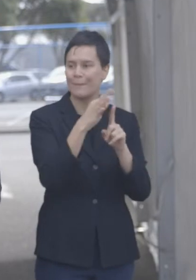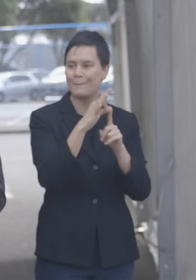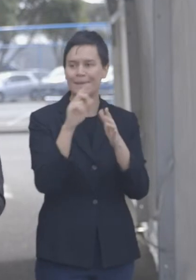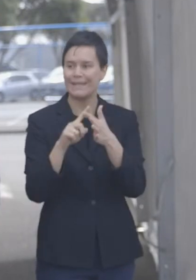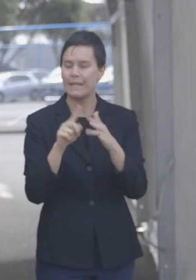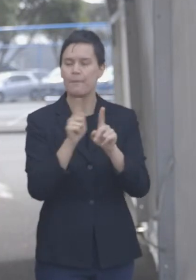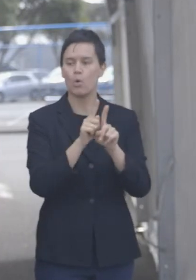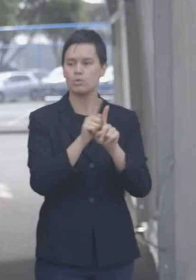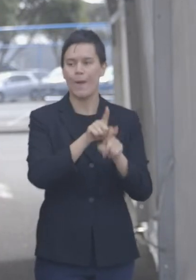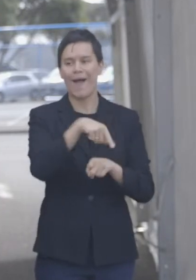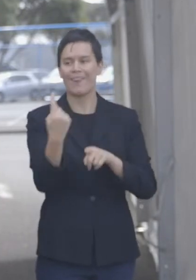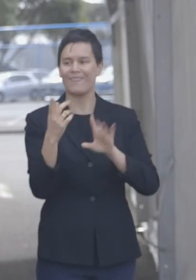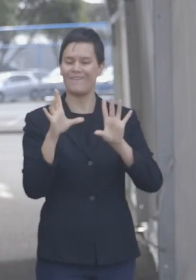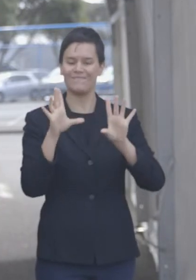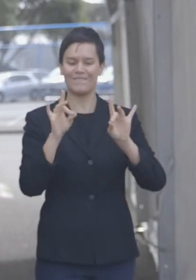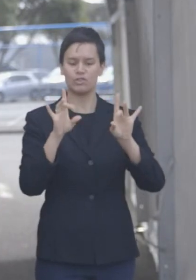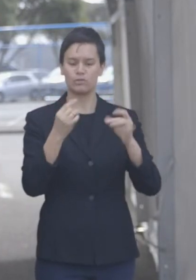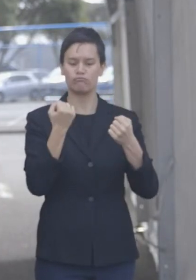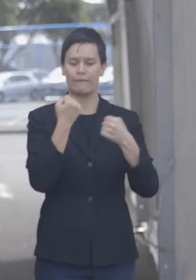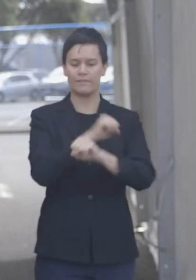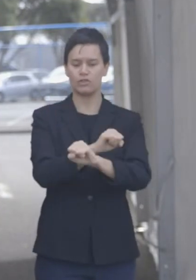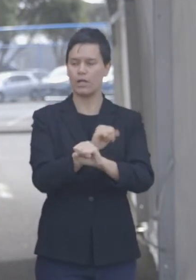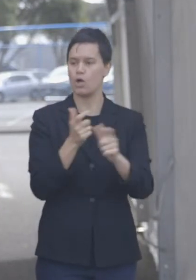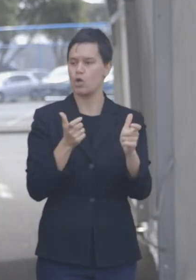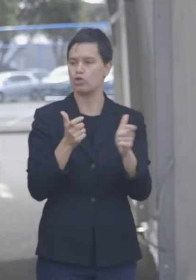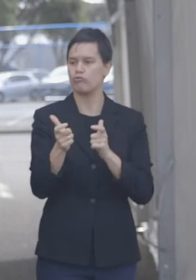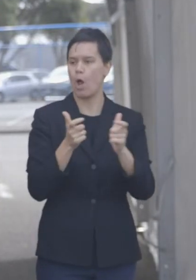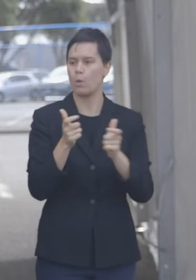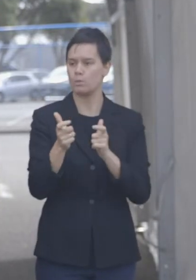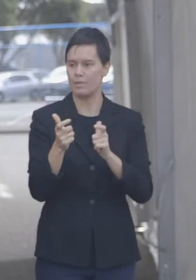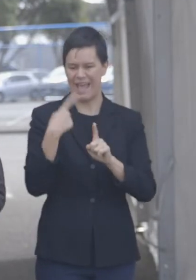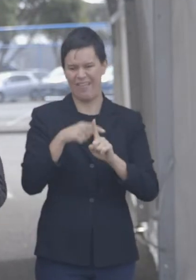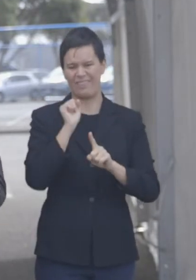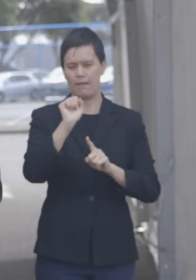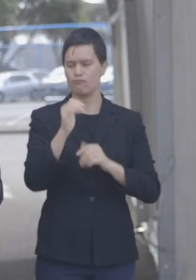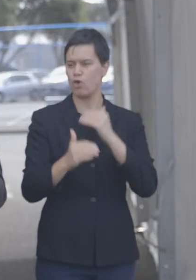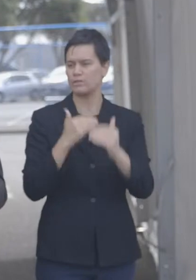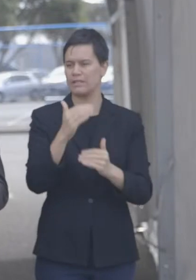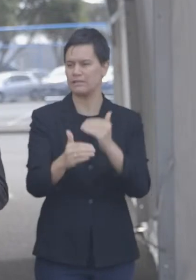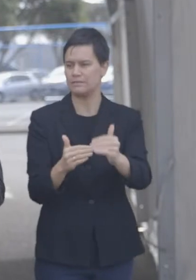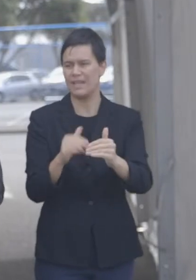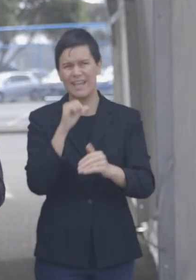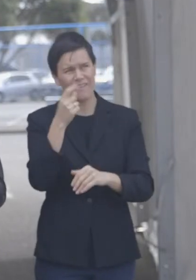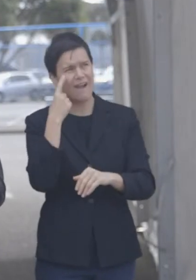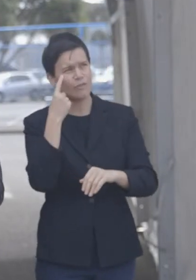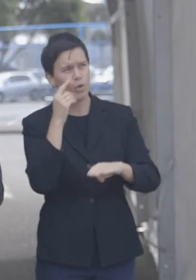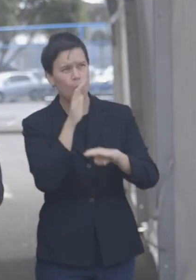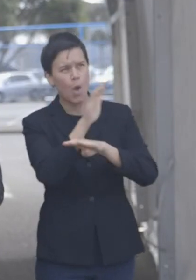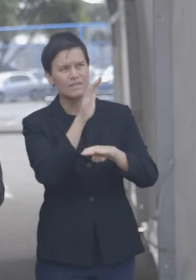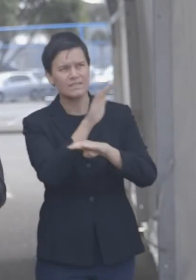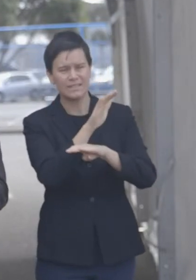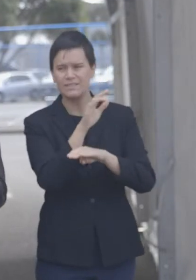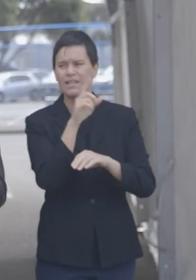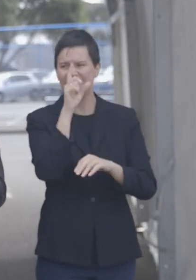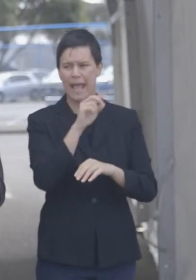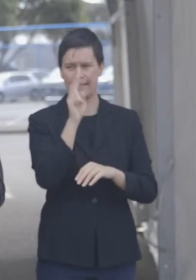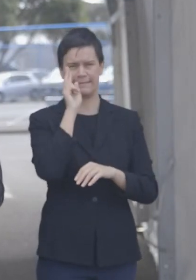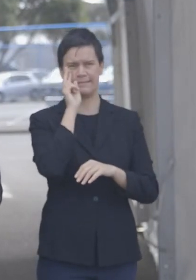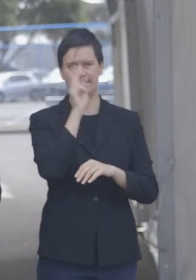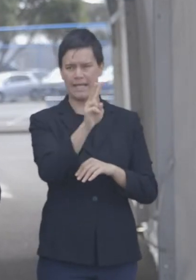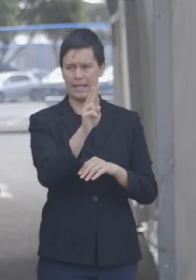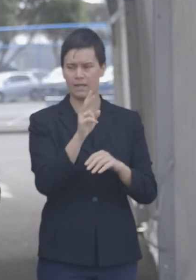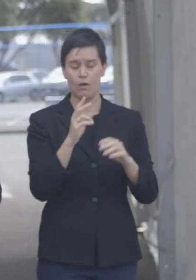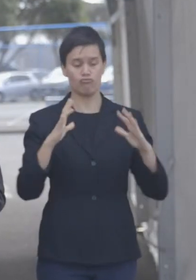infection prevention control procedures. And one of the reflections I would have as we look around the world is this is clearly a setting, as we found,